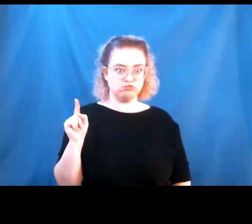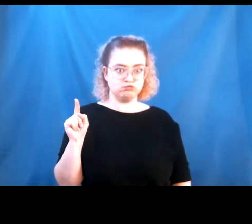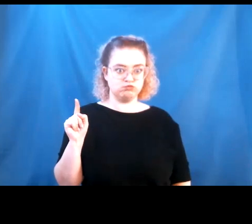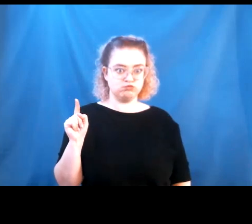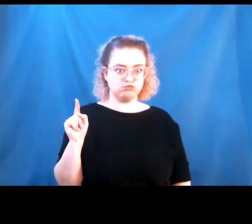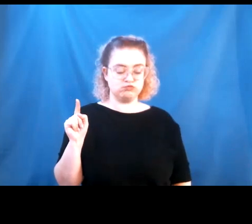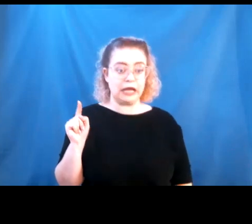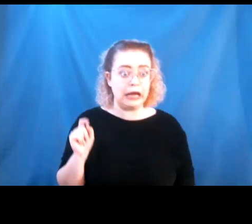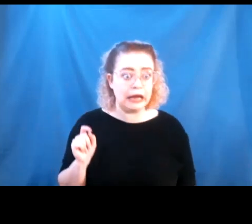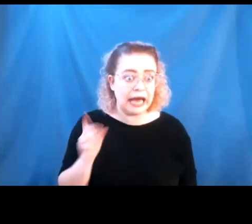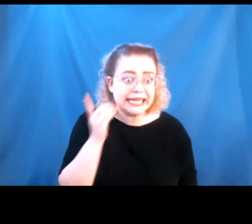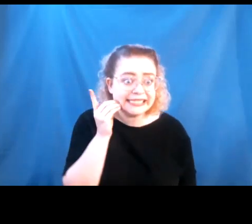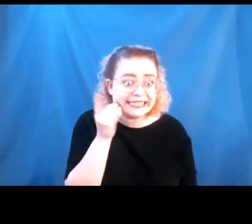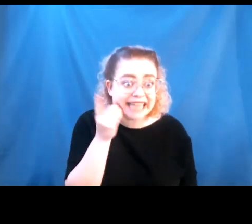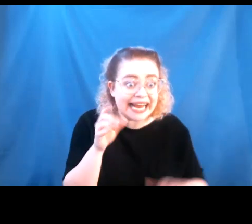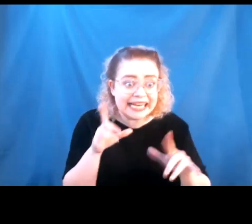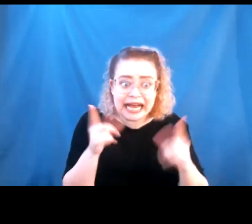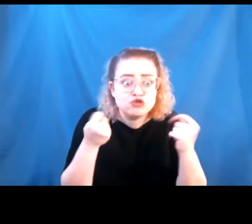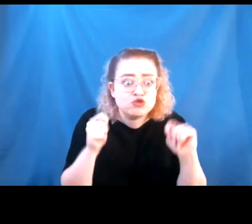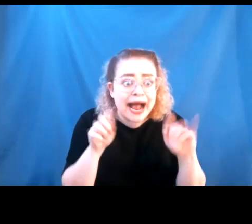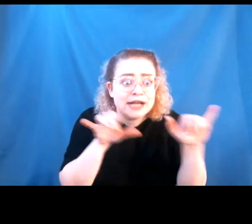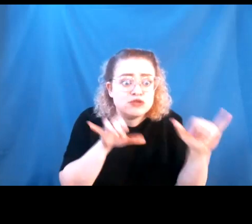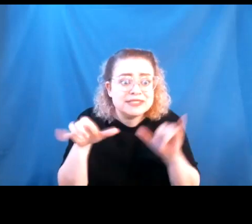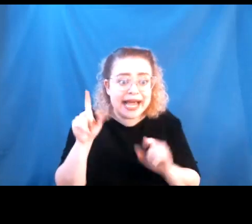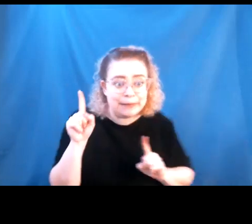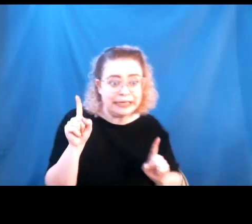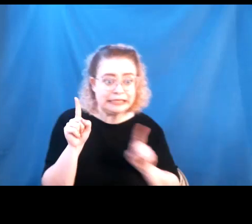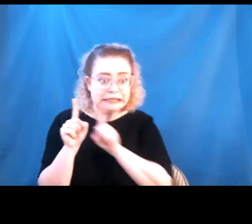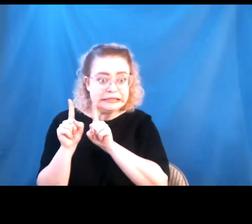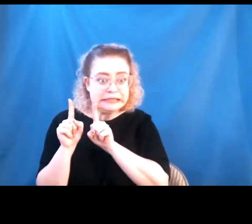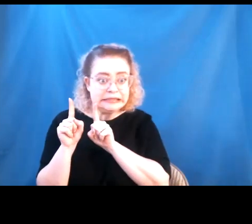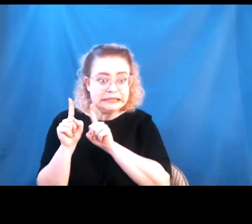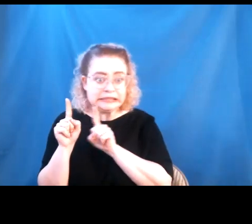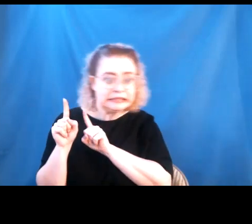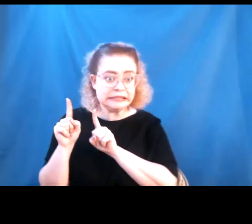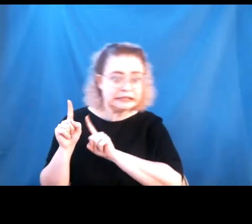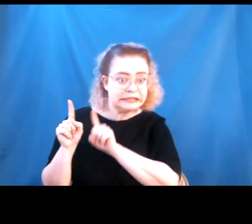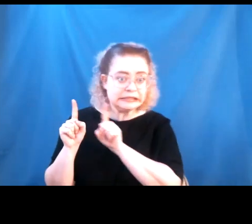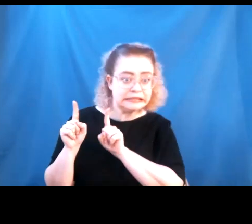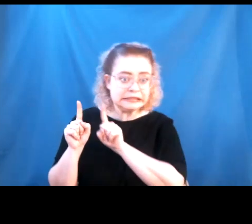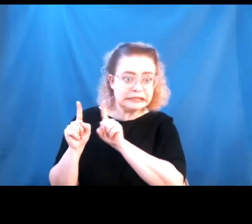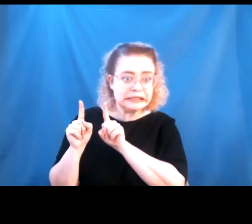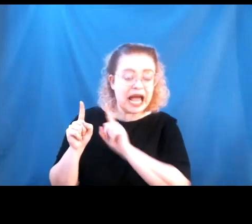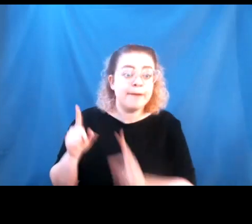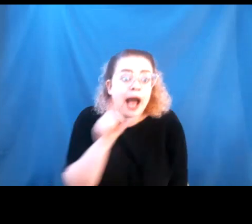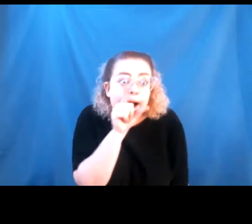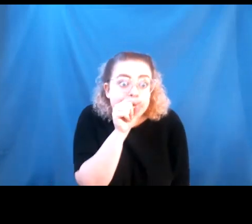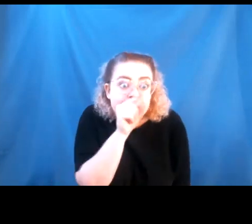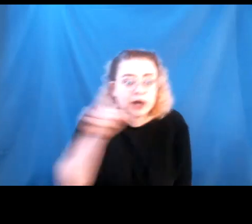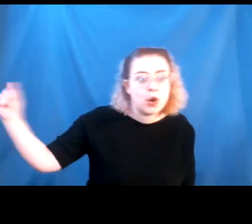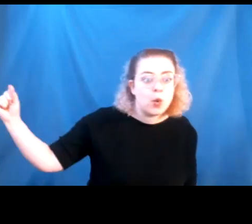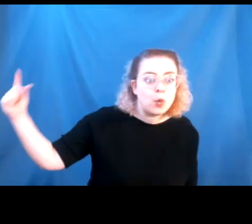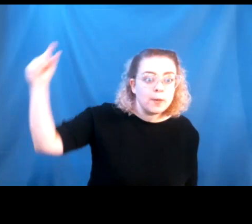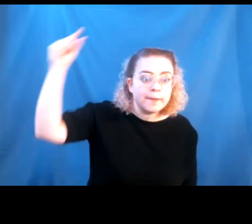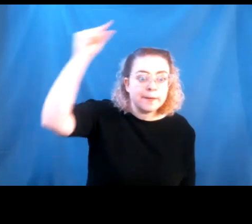Dinah tries to do the same, but a bird zips by, just like one